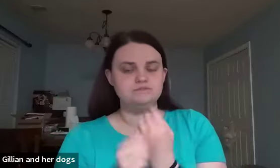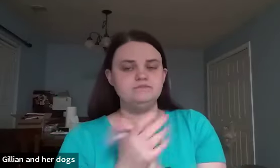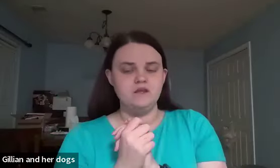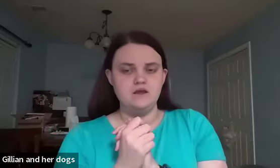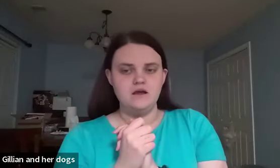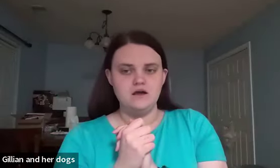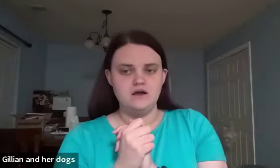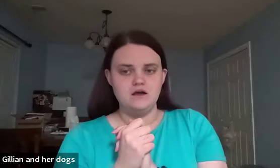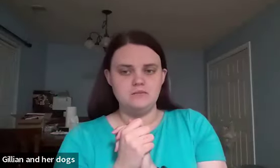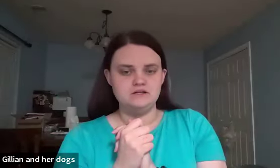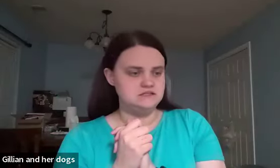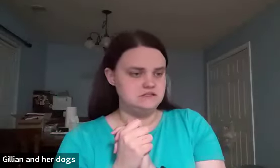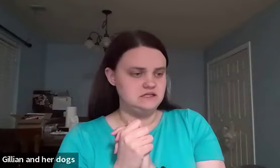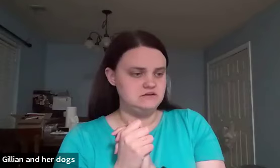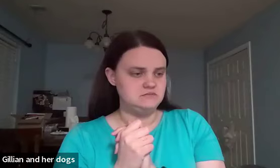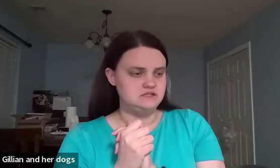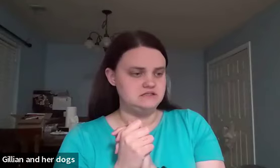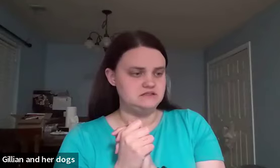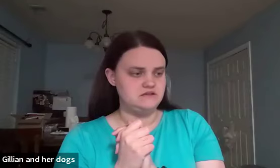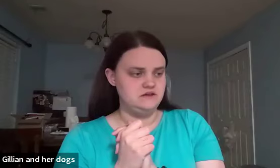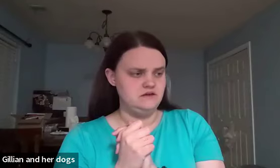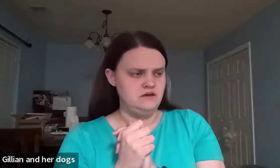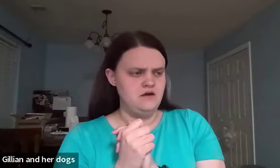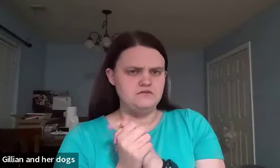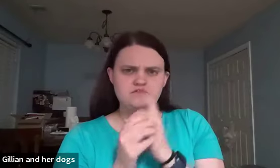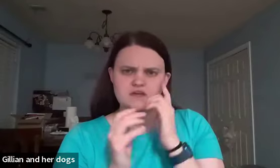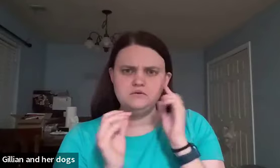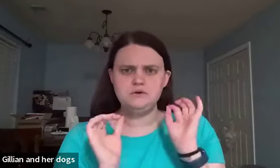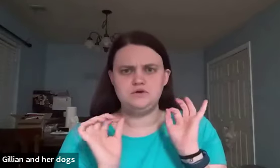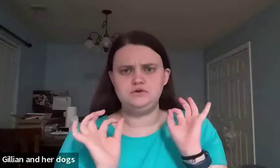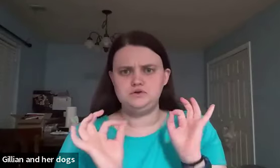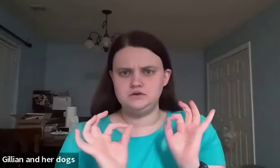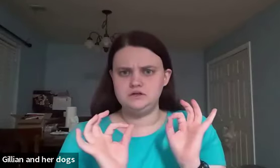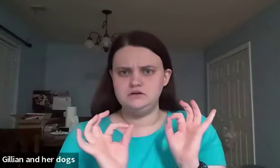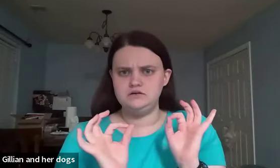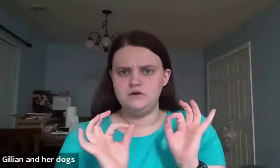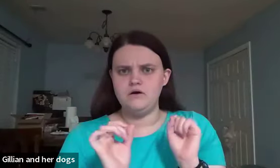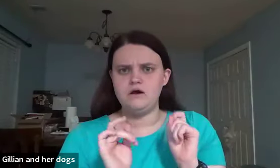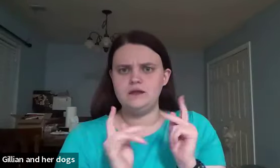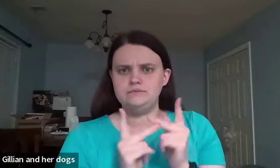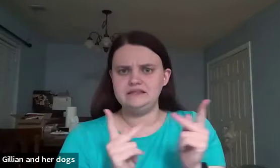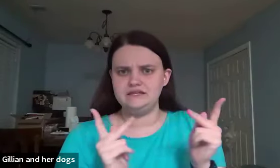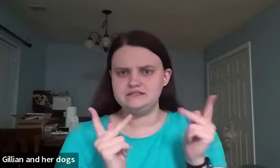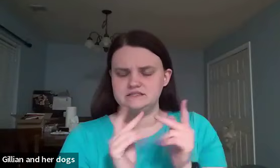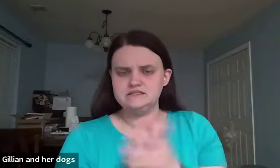used. Any other places? I think we're good on